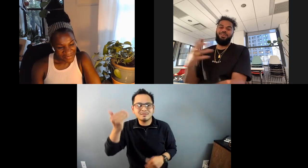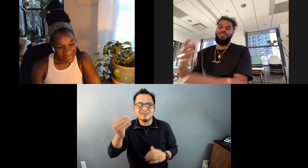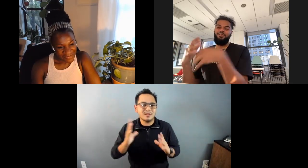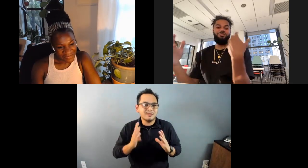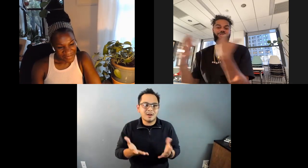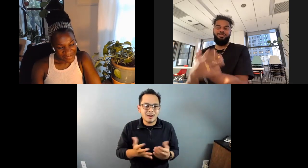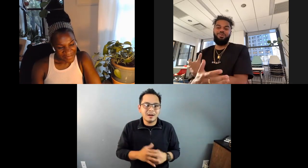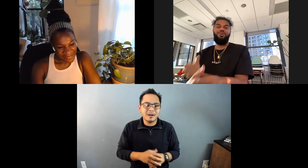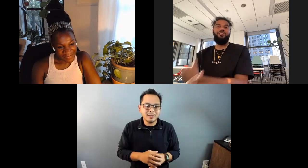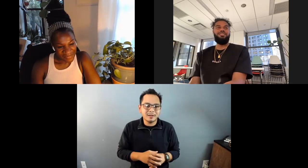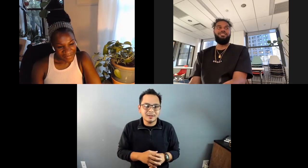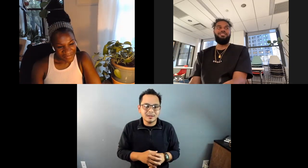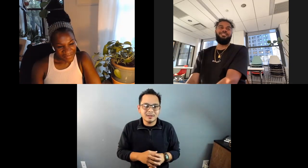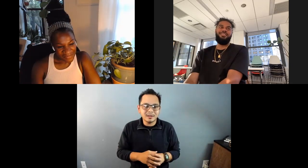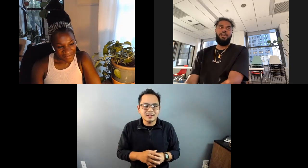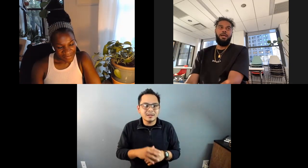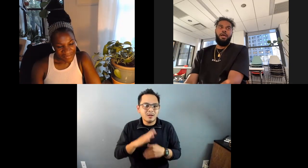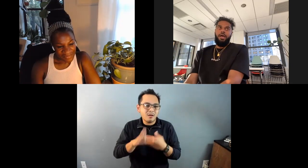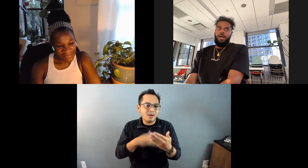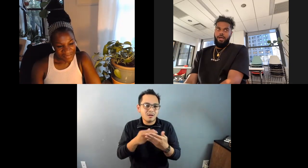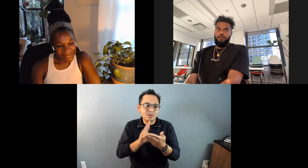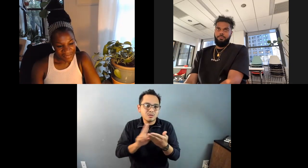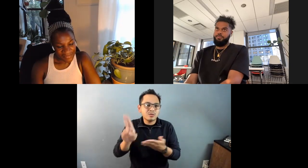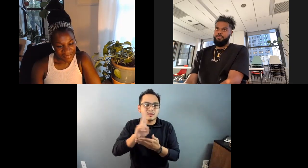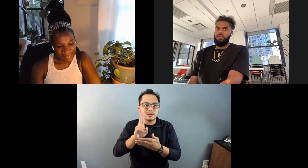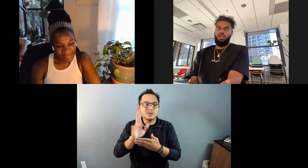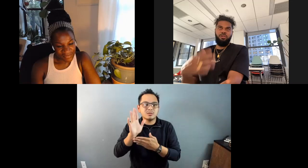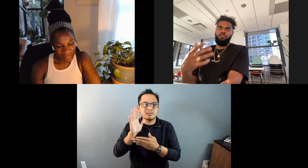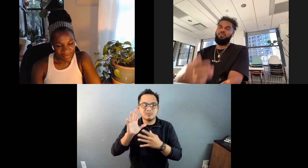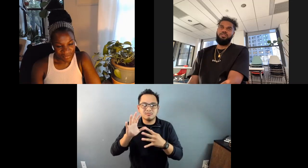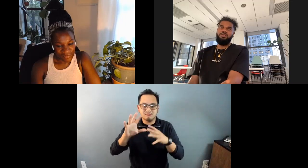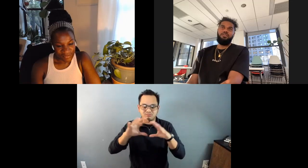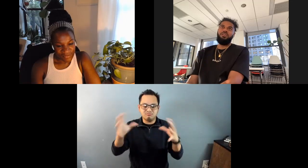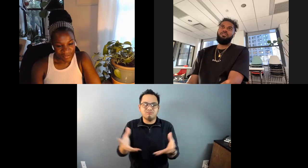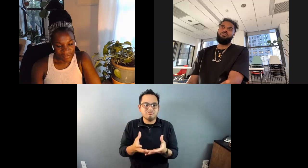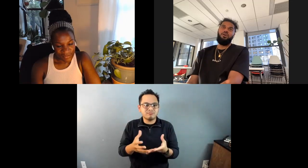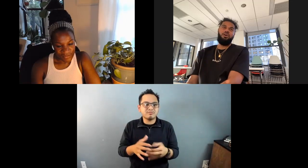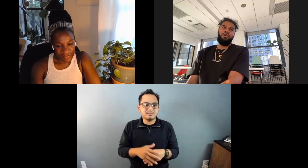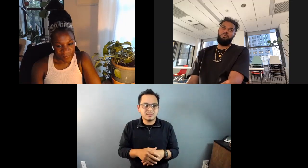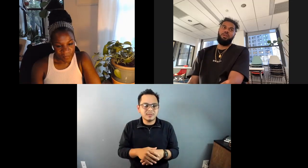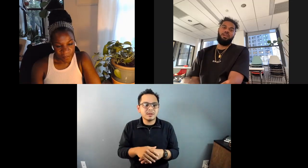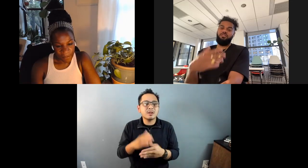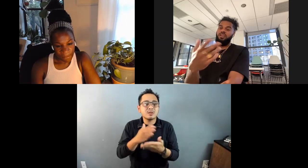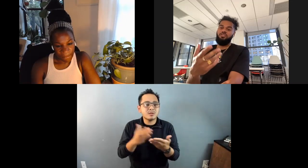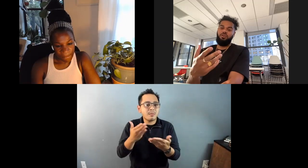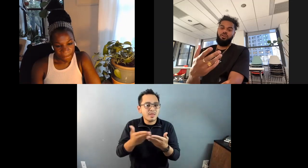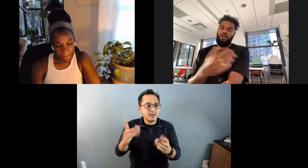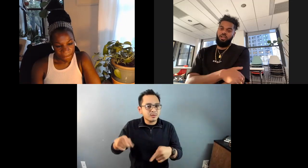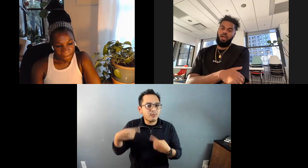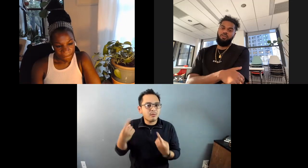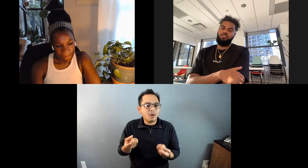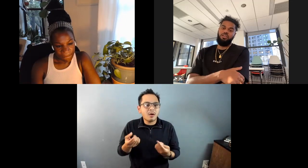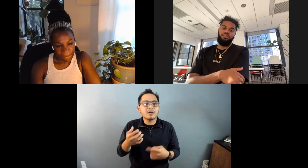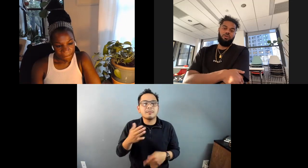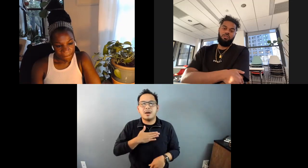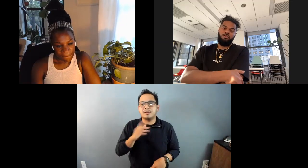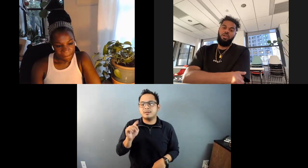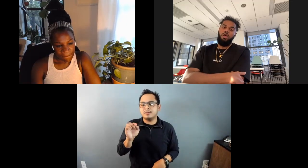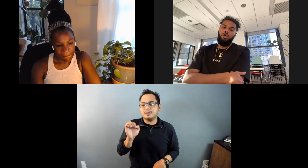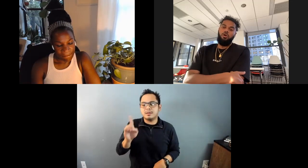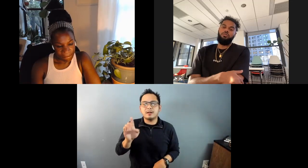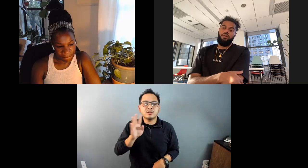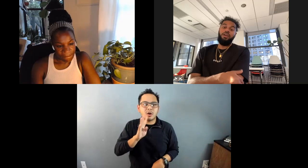nationalities and people. At the same time, I had to realize the rest of the world isn't Queens. The rest of the world is not New